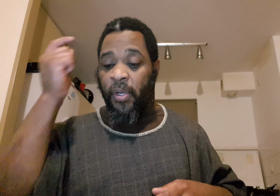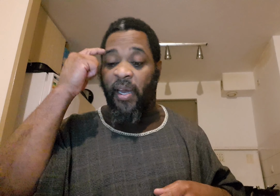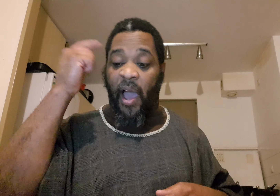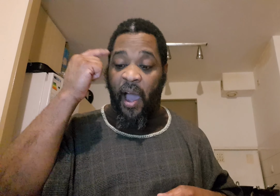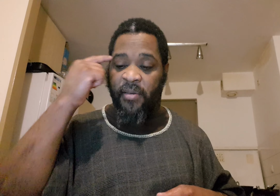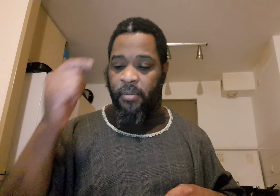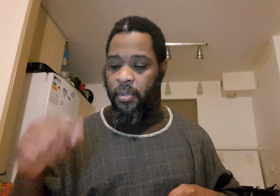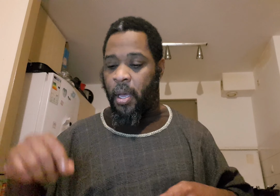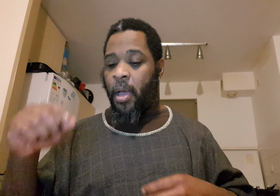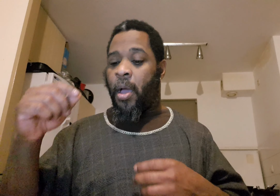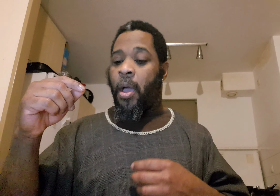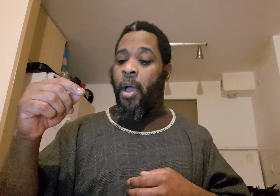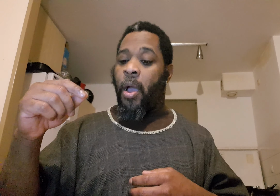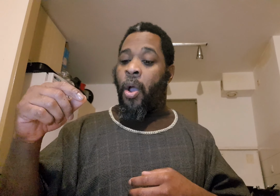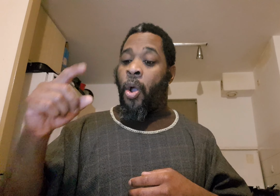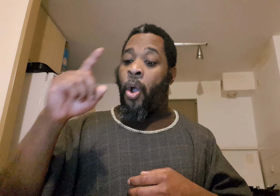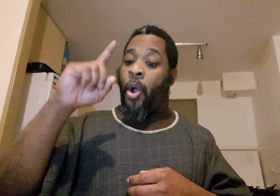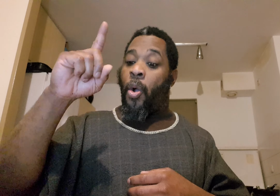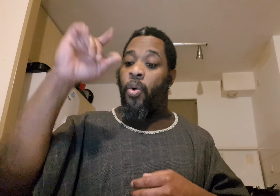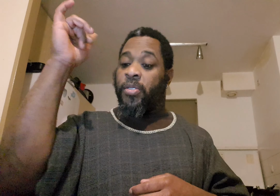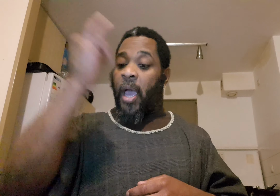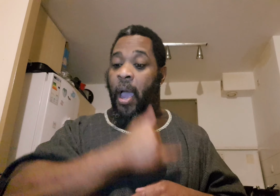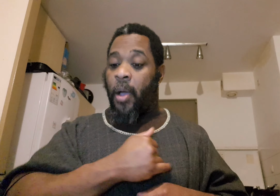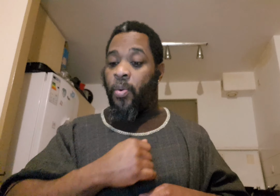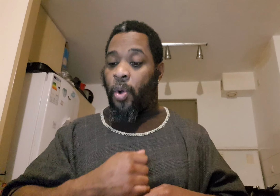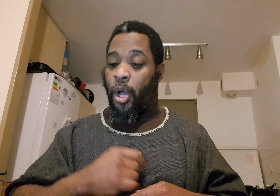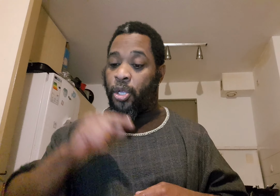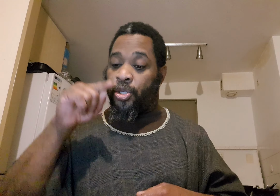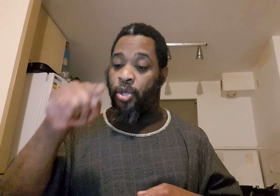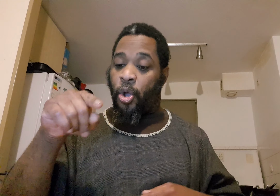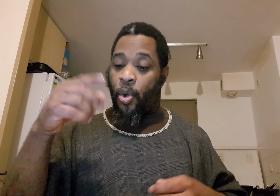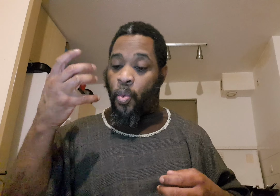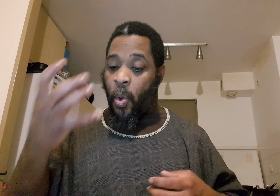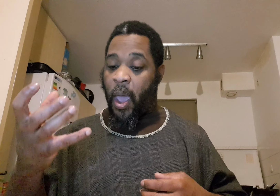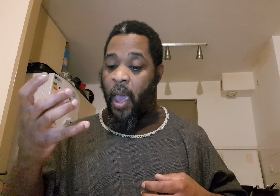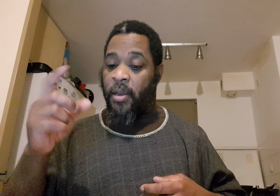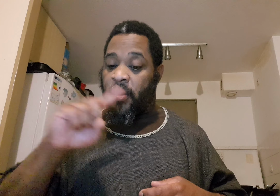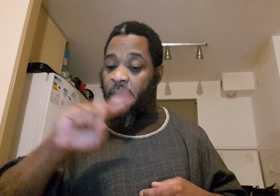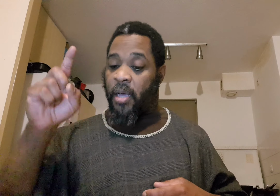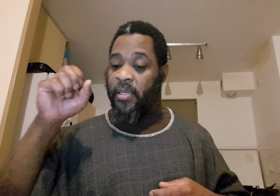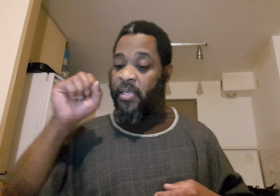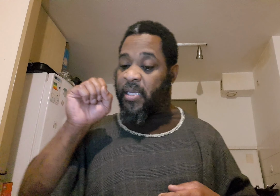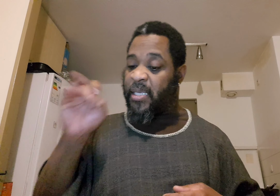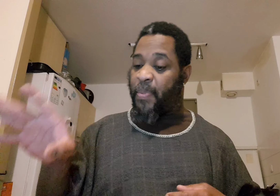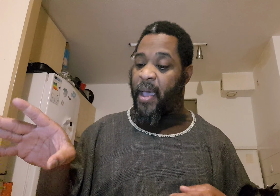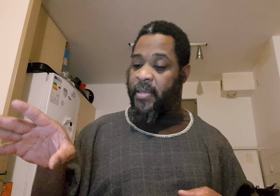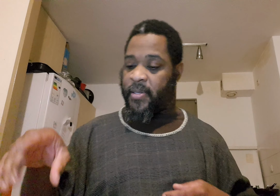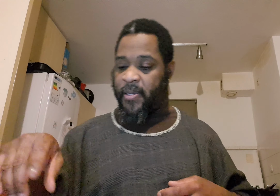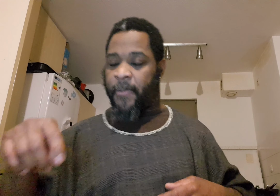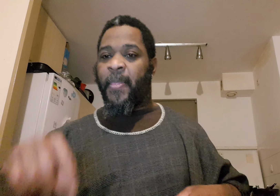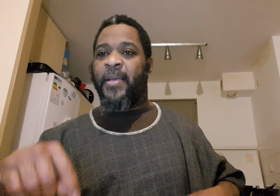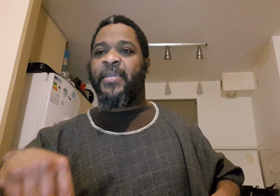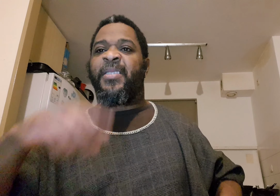broken heart. Oh, Yahweh, the one not despised.